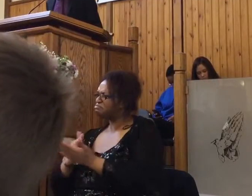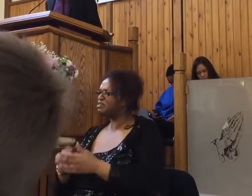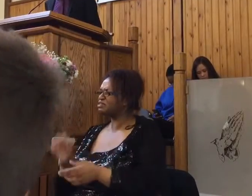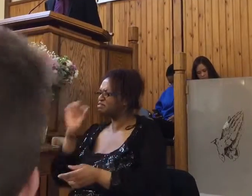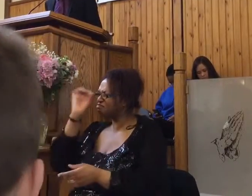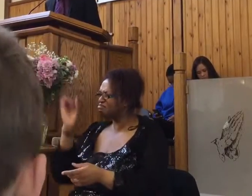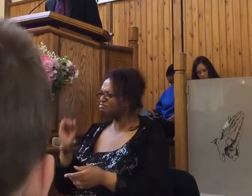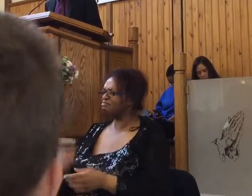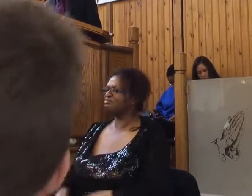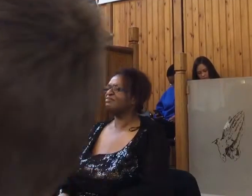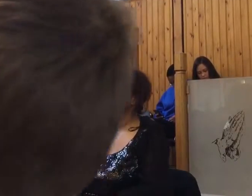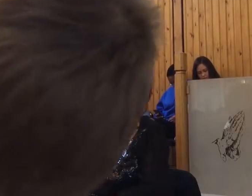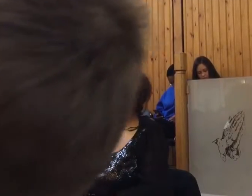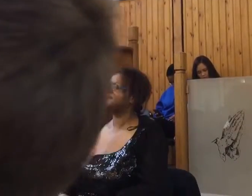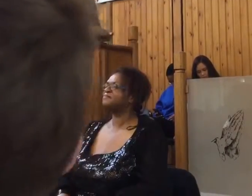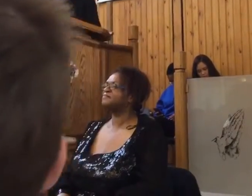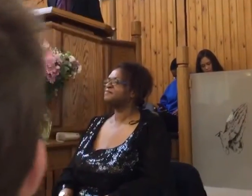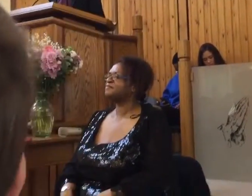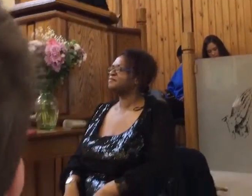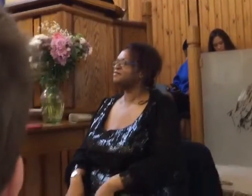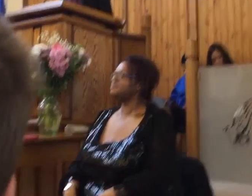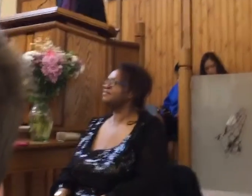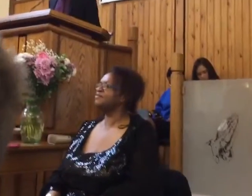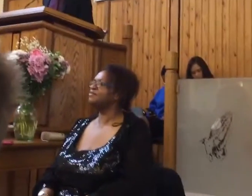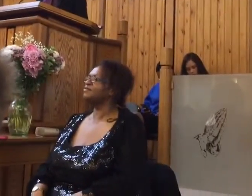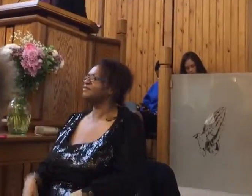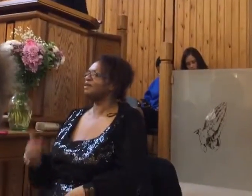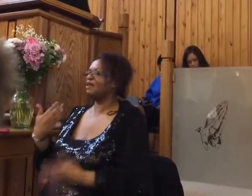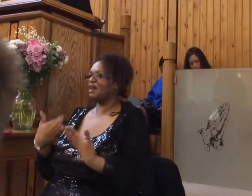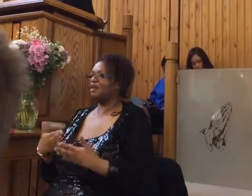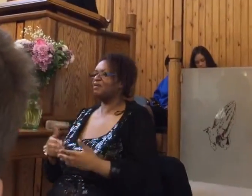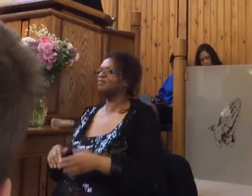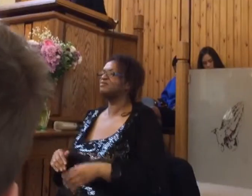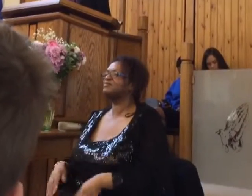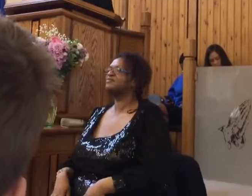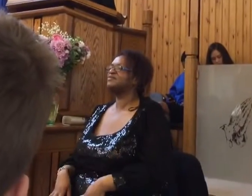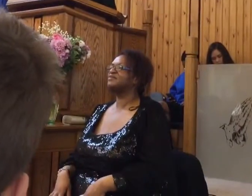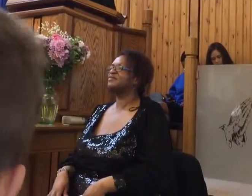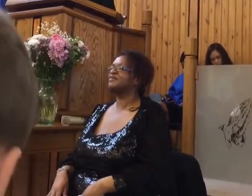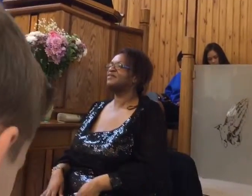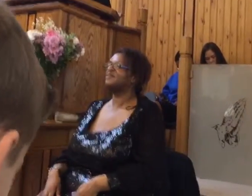Another one of our take-home points is our outreach efforts.